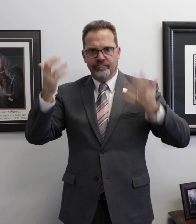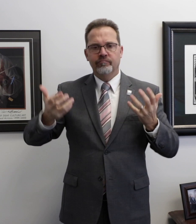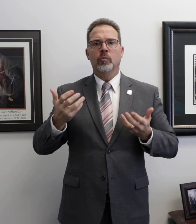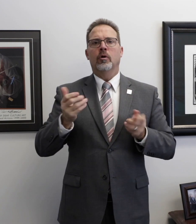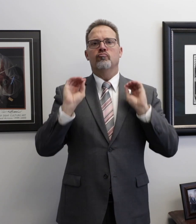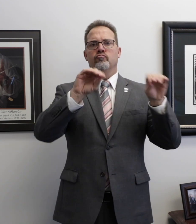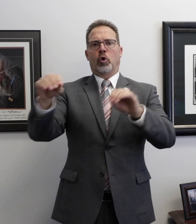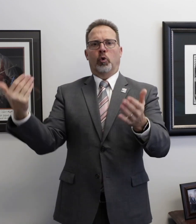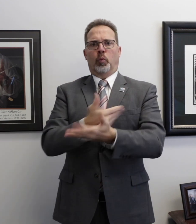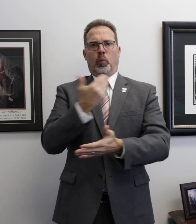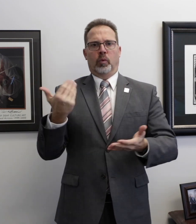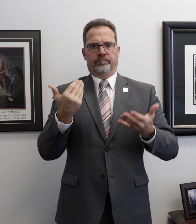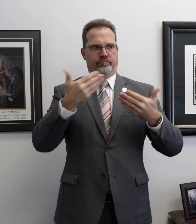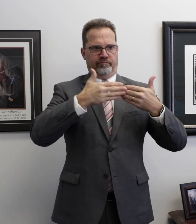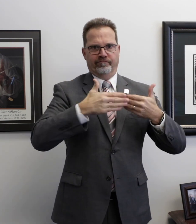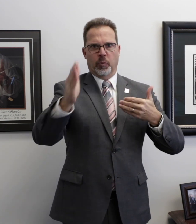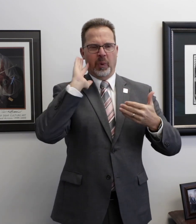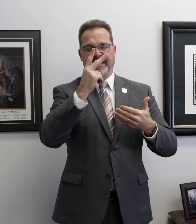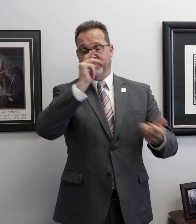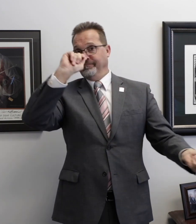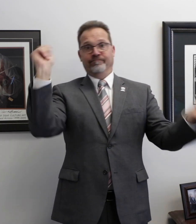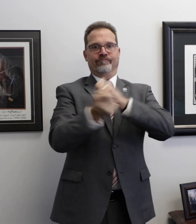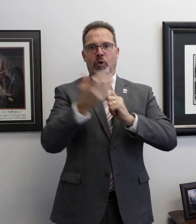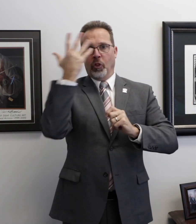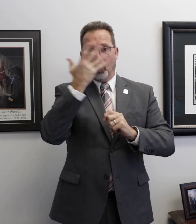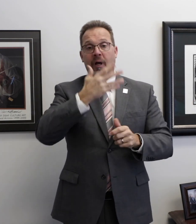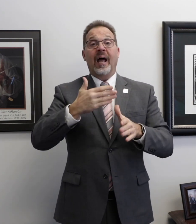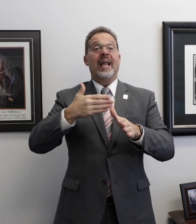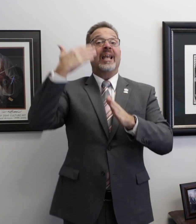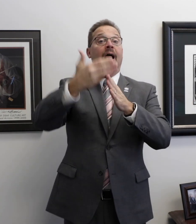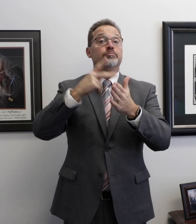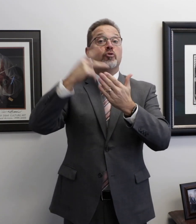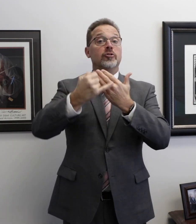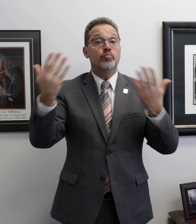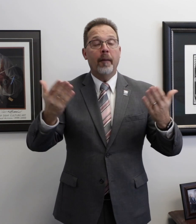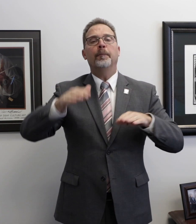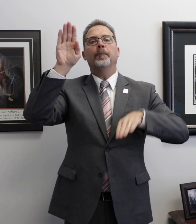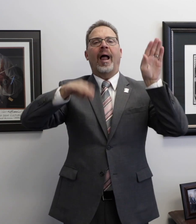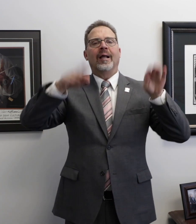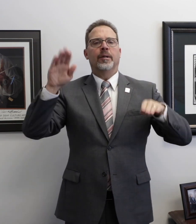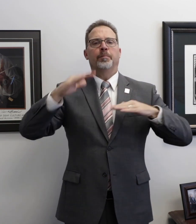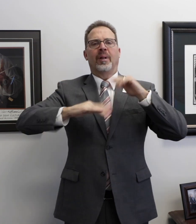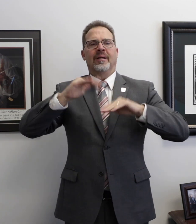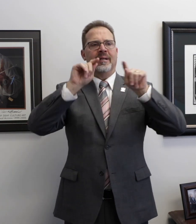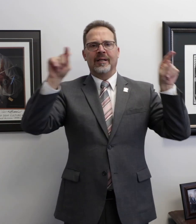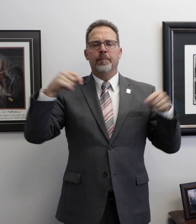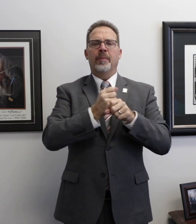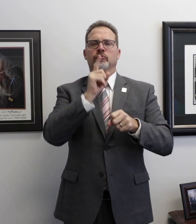with you that we finally have new signs in place, and when you come on campus, you'll notice that they look dramatically different. This does also mean that we need to do a